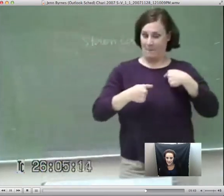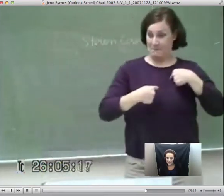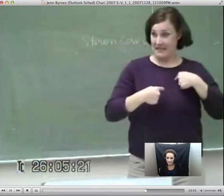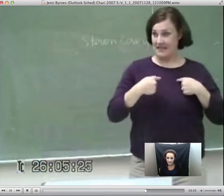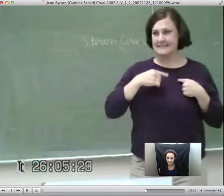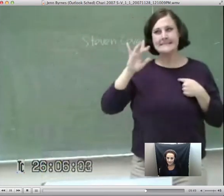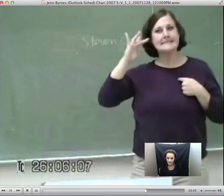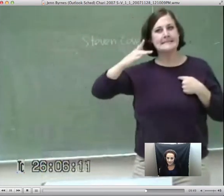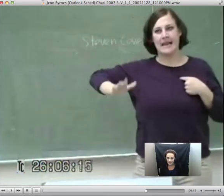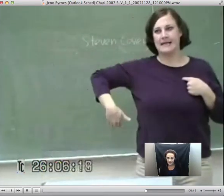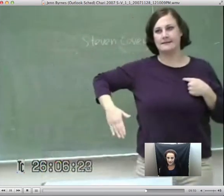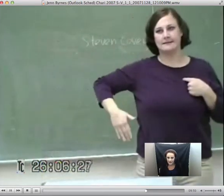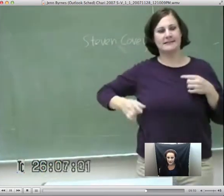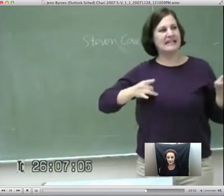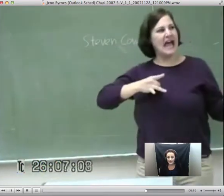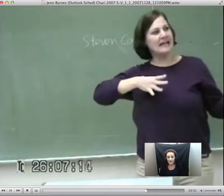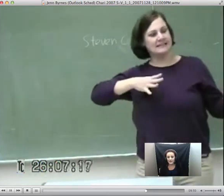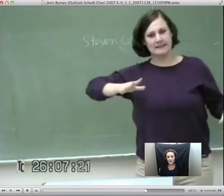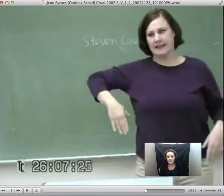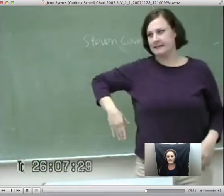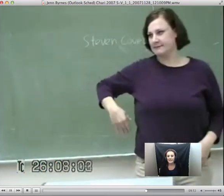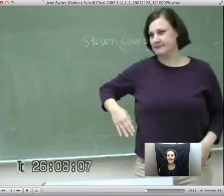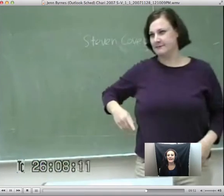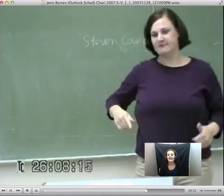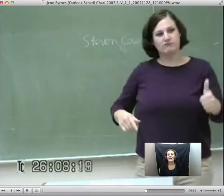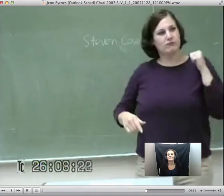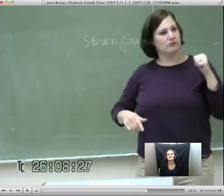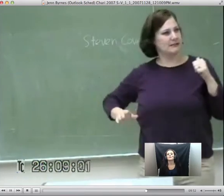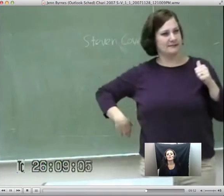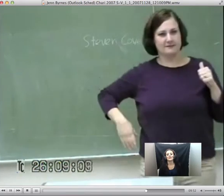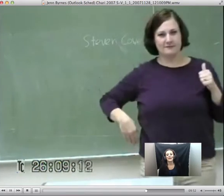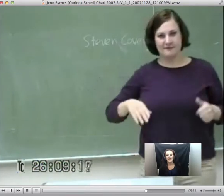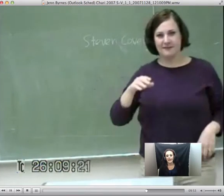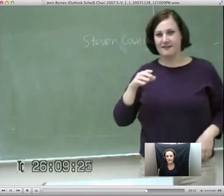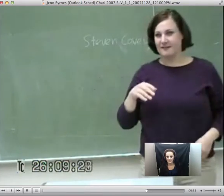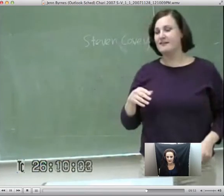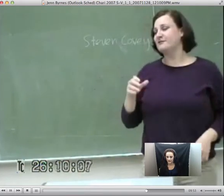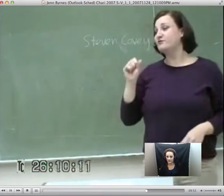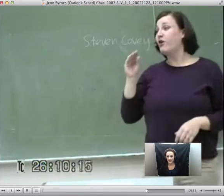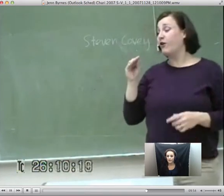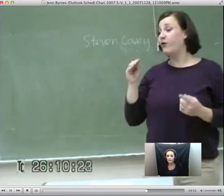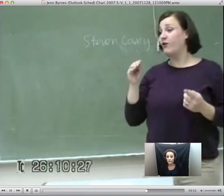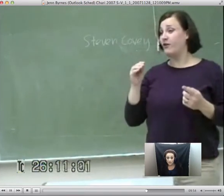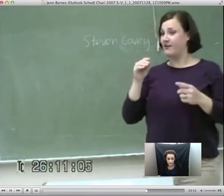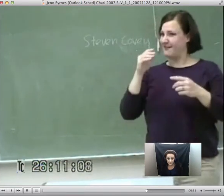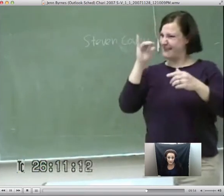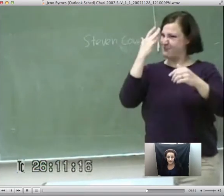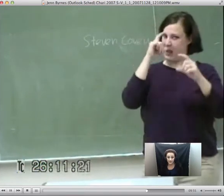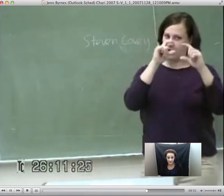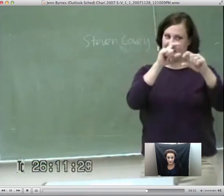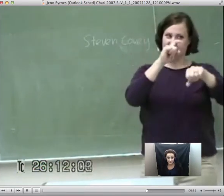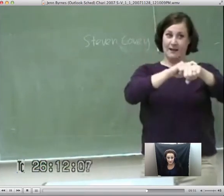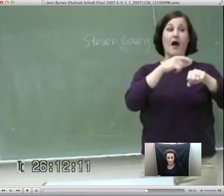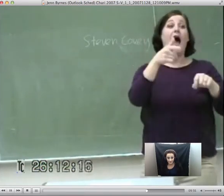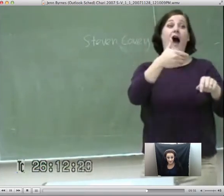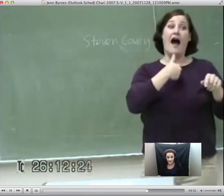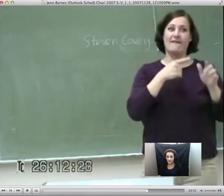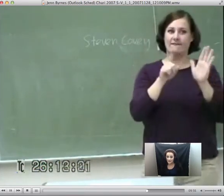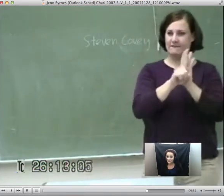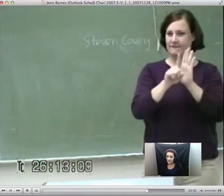time. Another thing about me is I absolutely hate being late. I refuse to be late. So that's why I